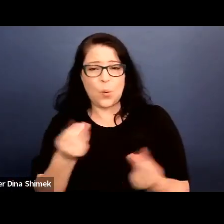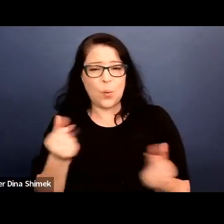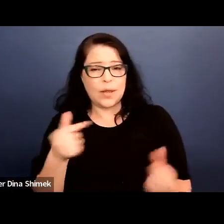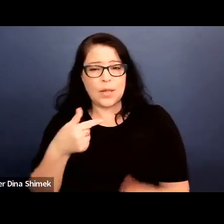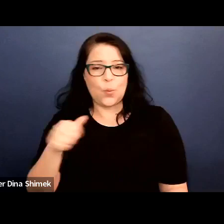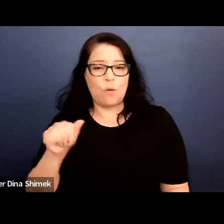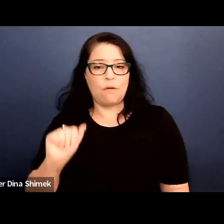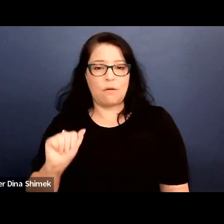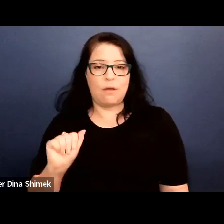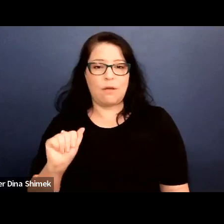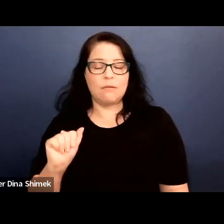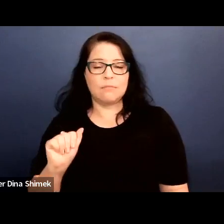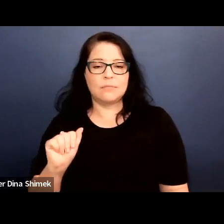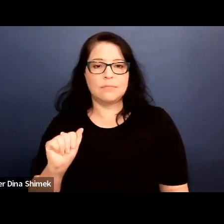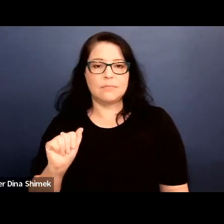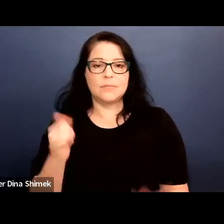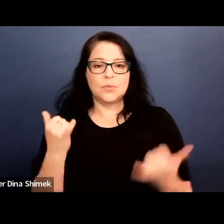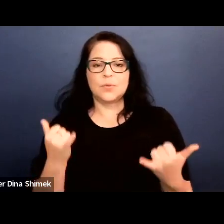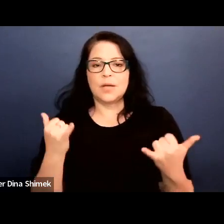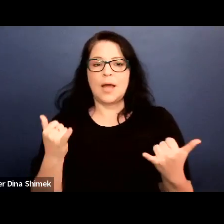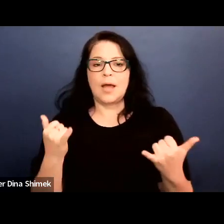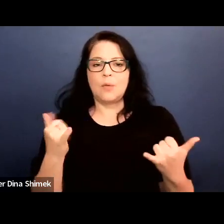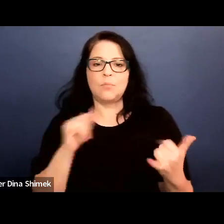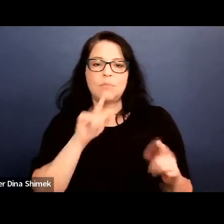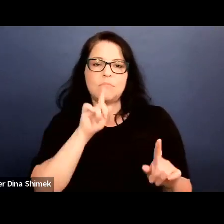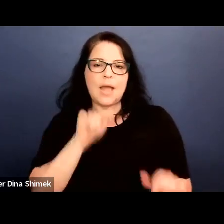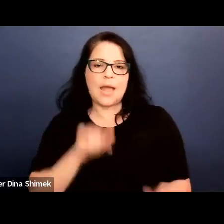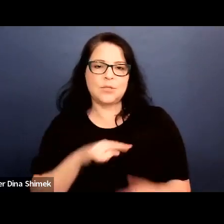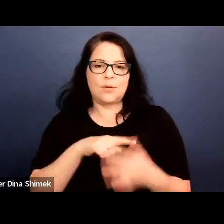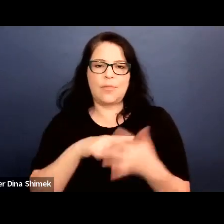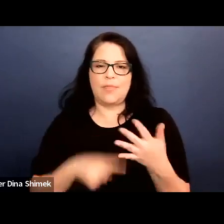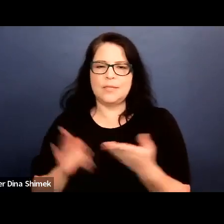here. And so I'm going to go ahead and respond to these in